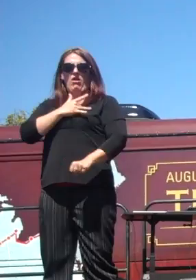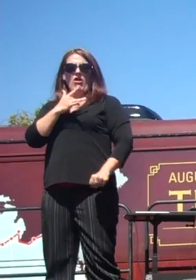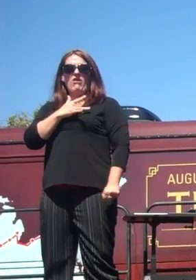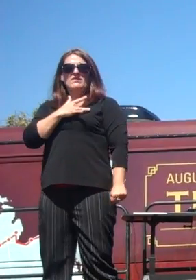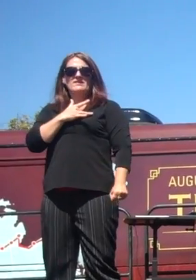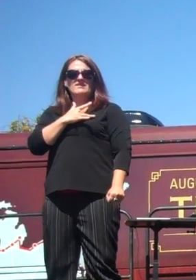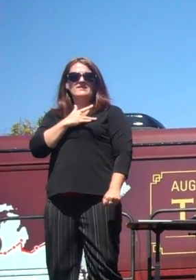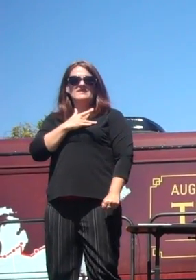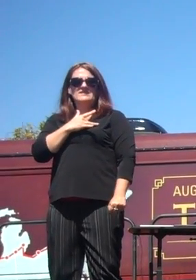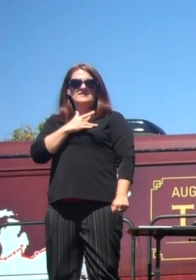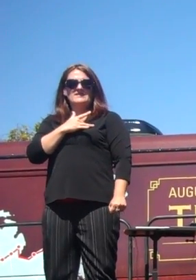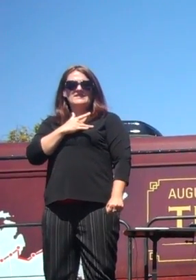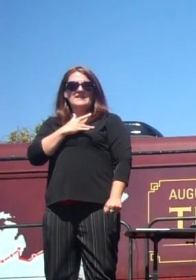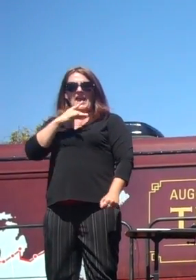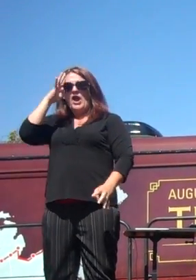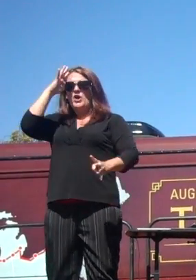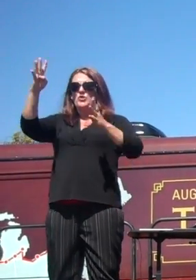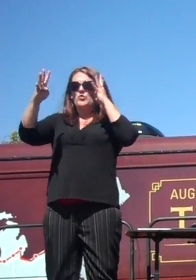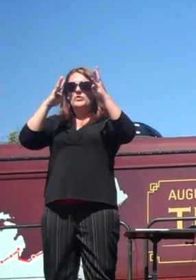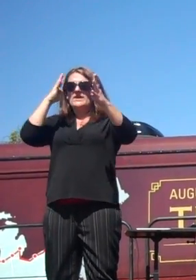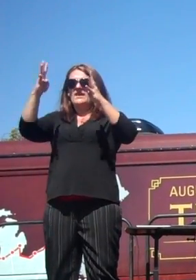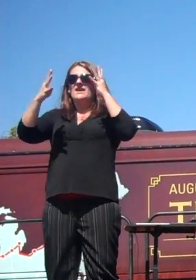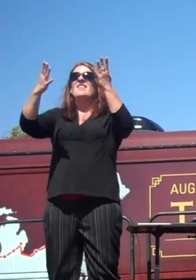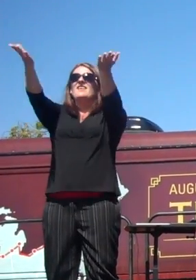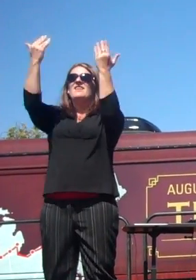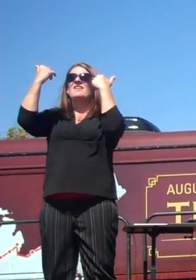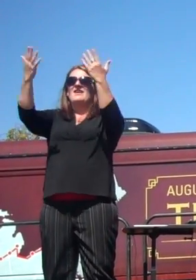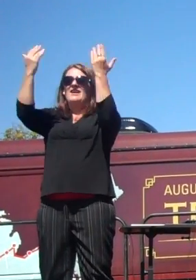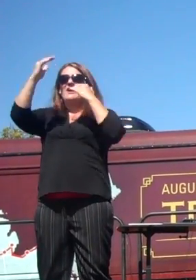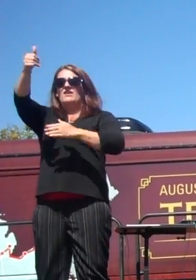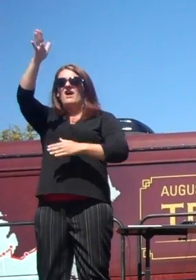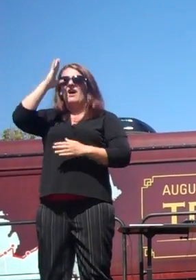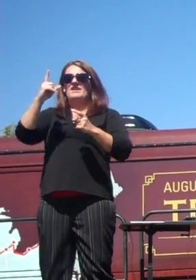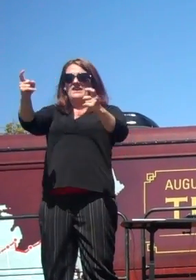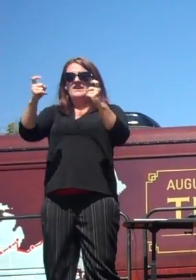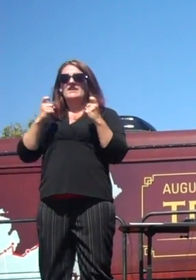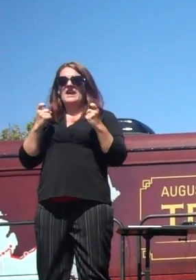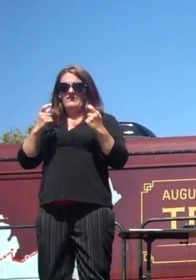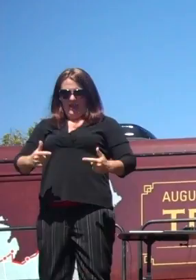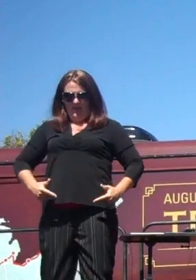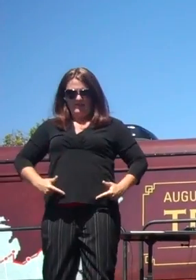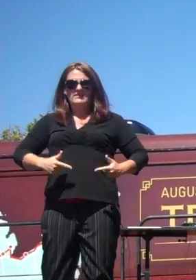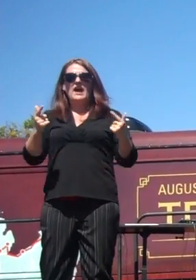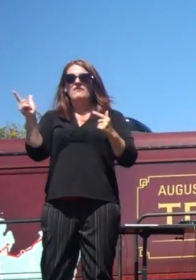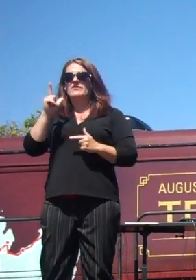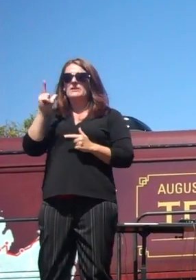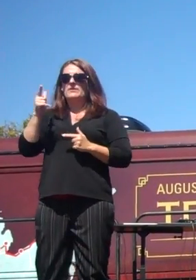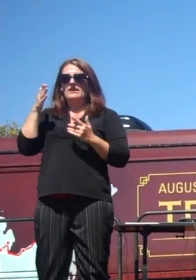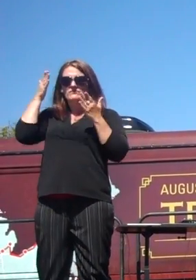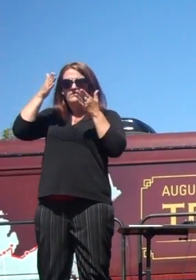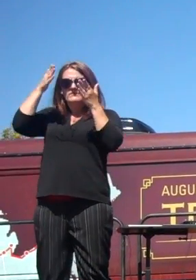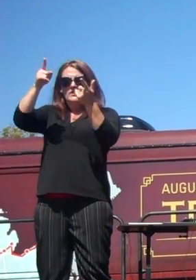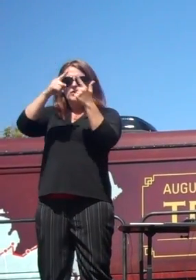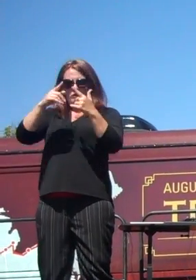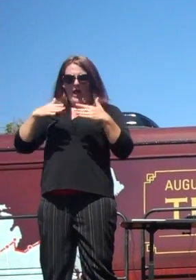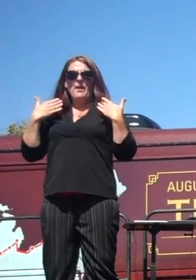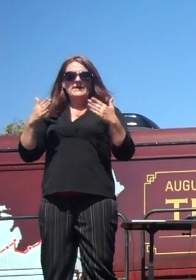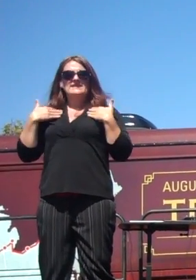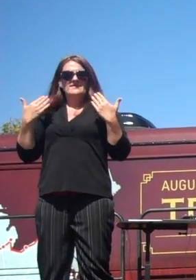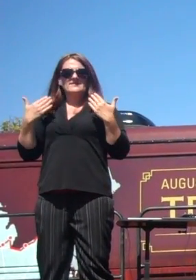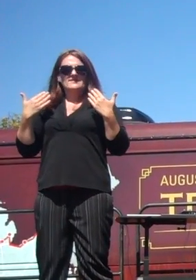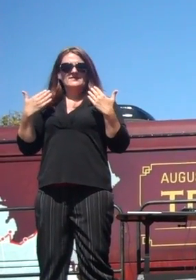and invoke that Creator who gave us inalienable rights of life, liberty, and the pursuit of